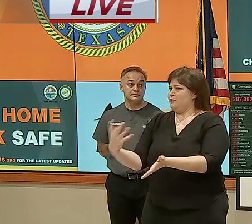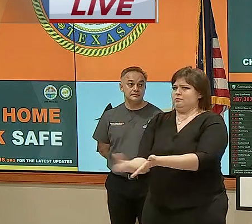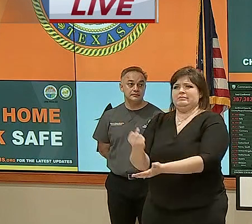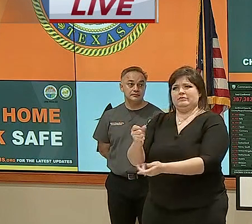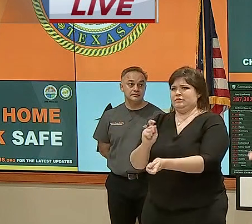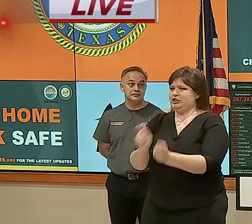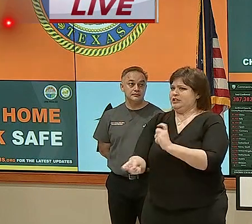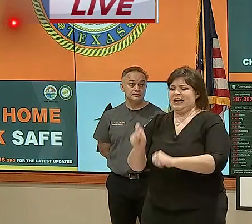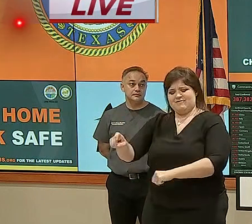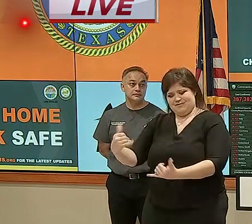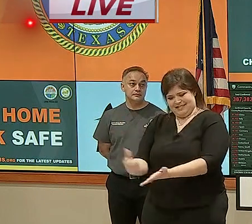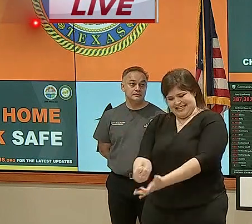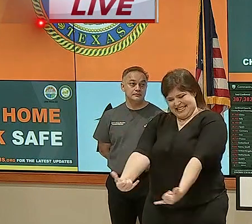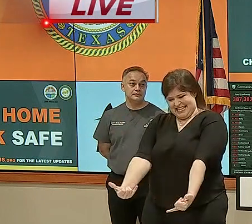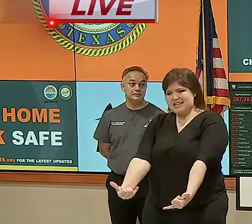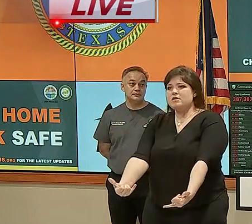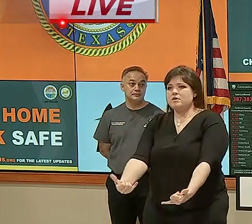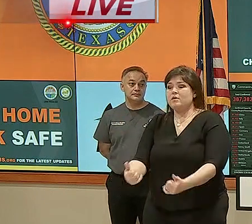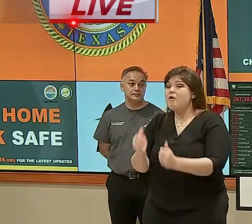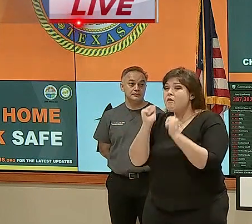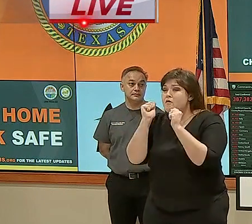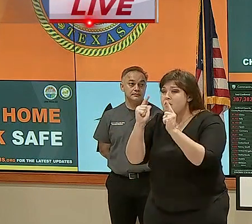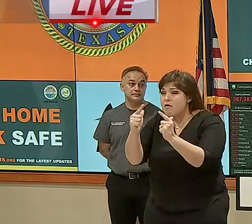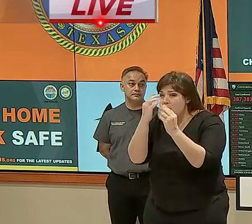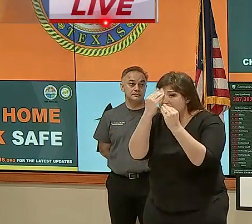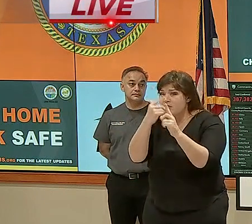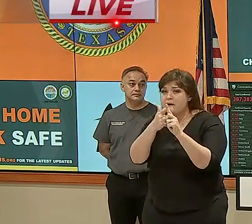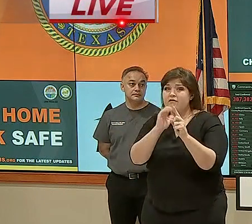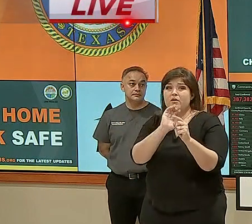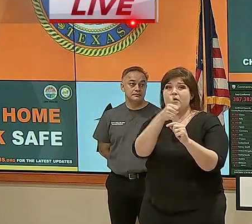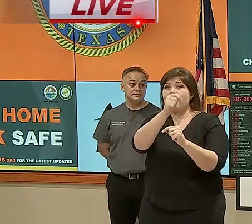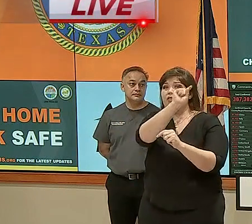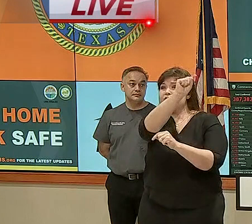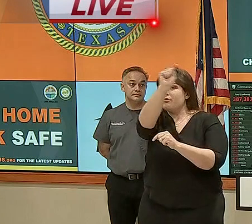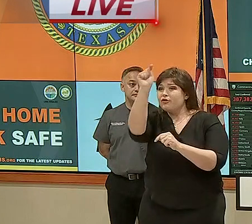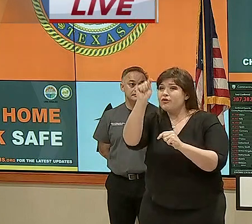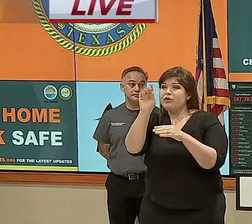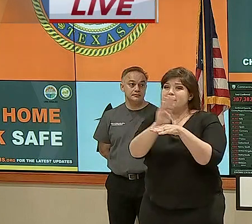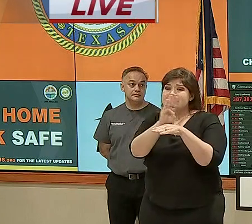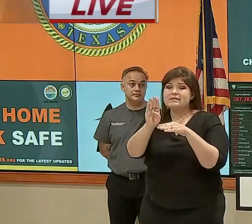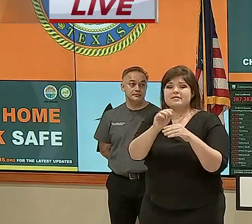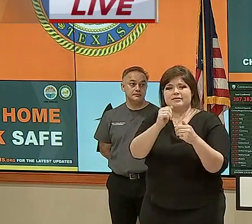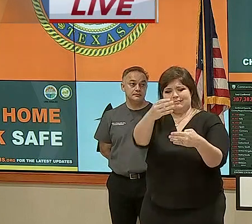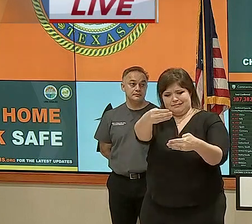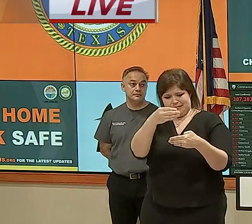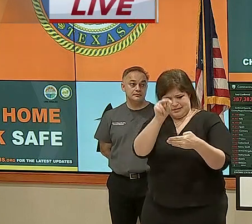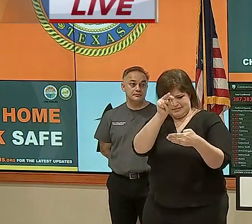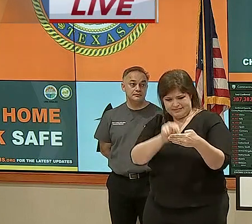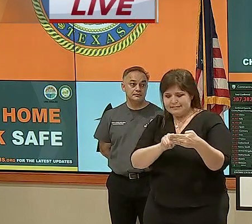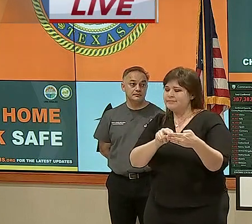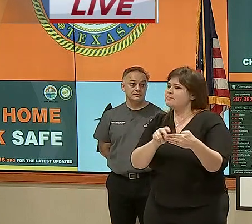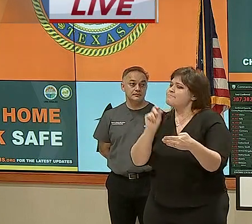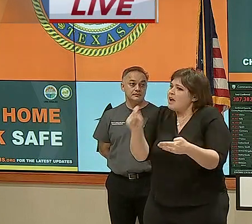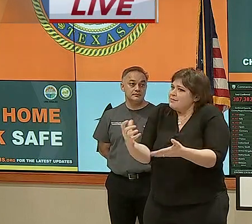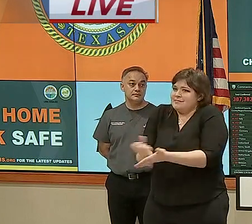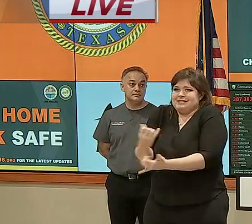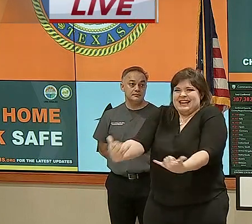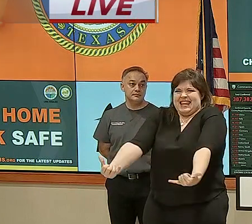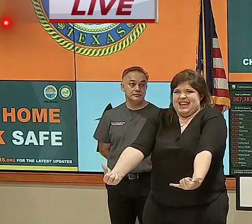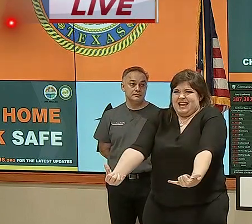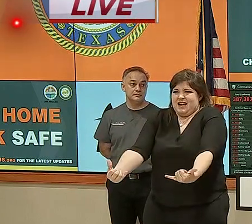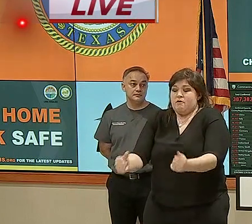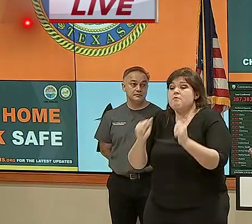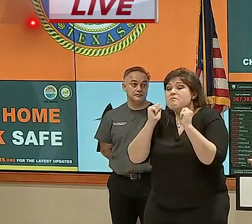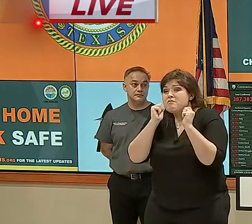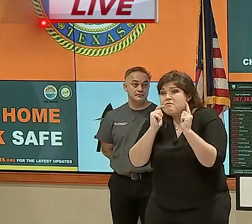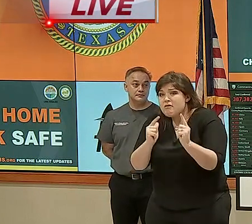now. Every piece of data we see coming in from our institutions says that the time to act is now. Every piece of data